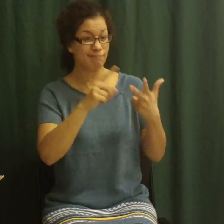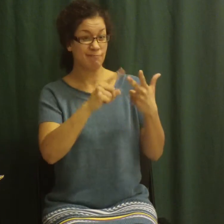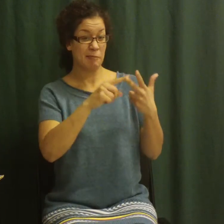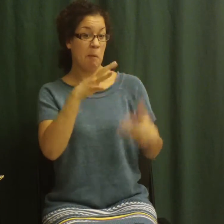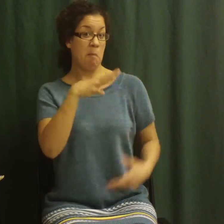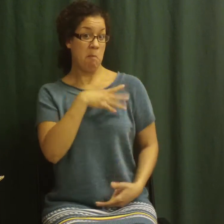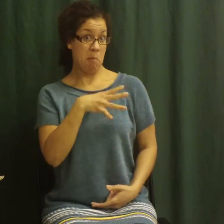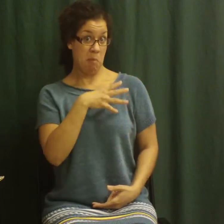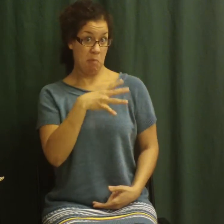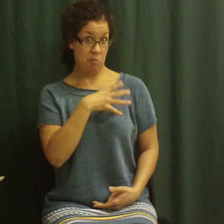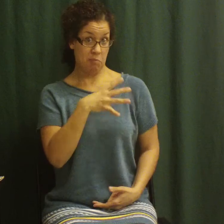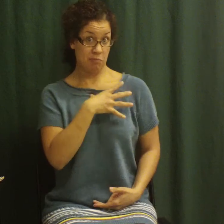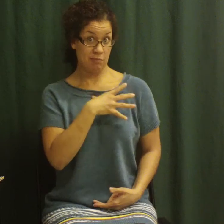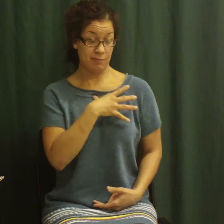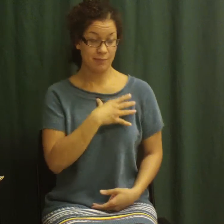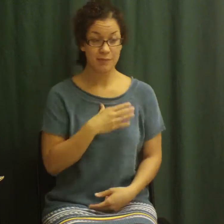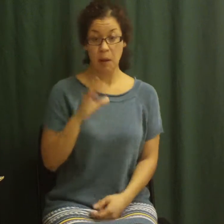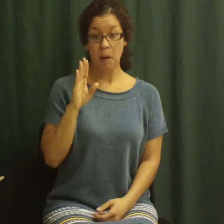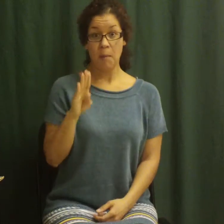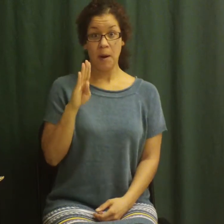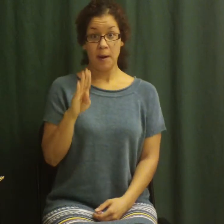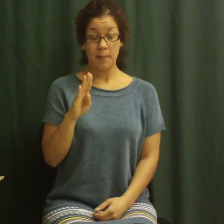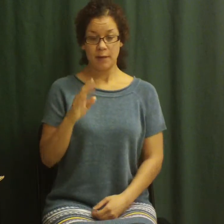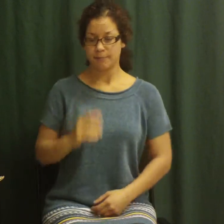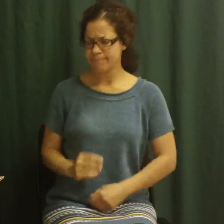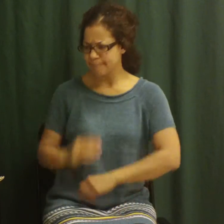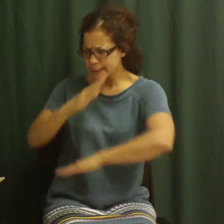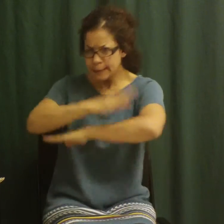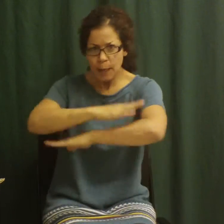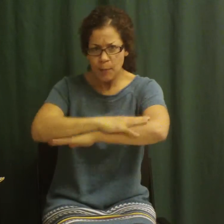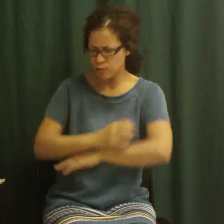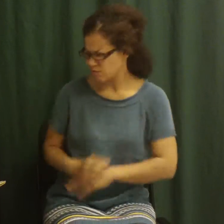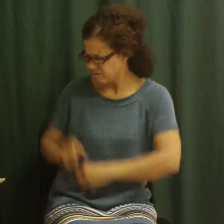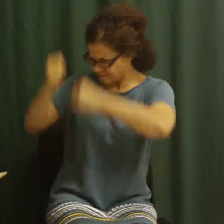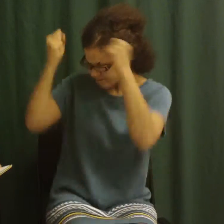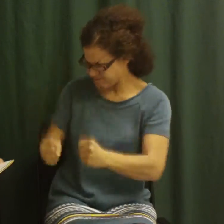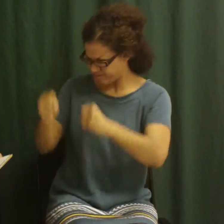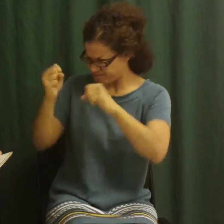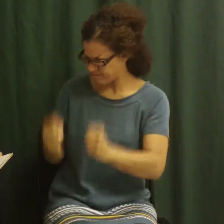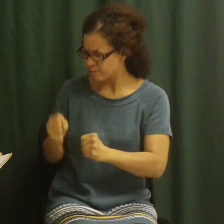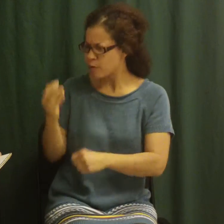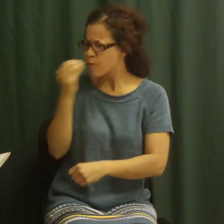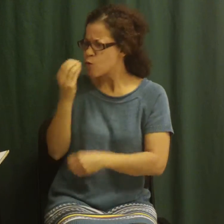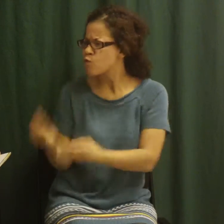hatch, me ladies! Down the hatch!" we all shouted.